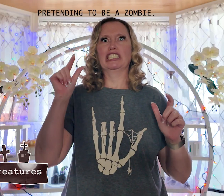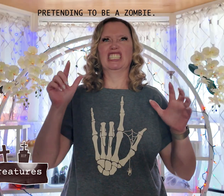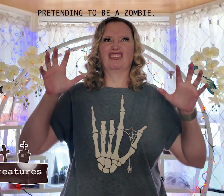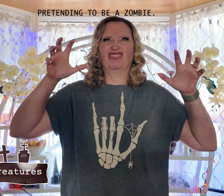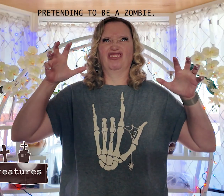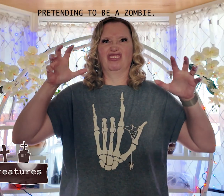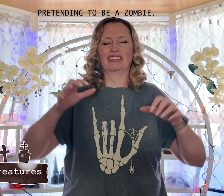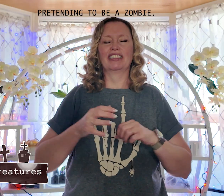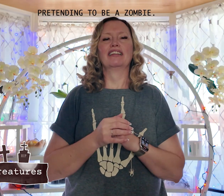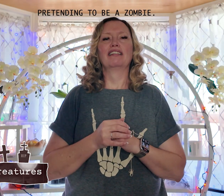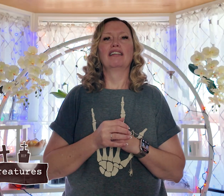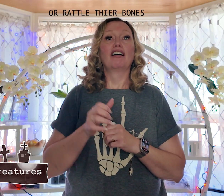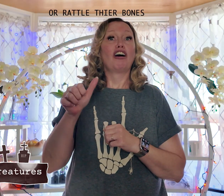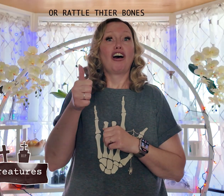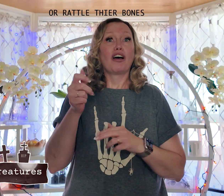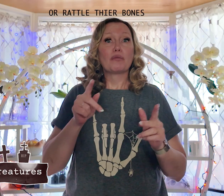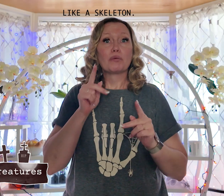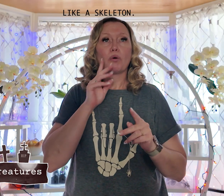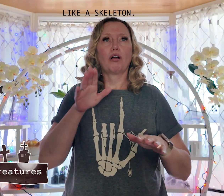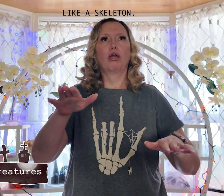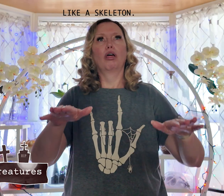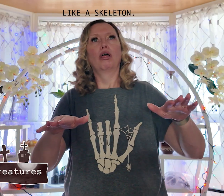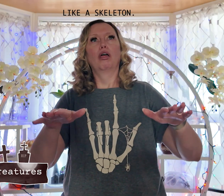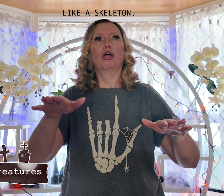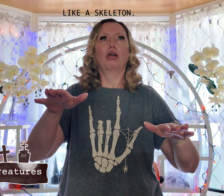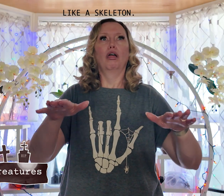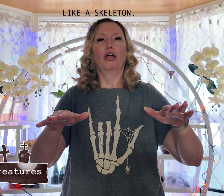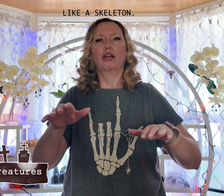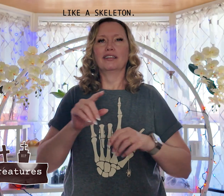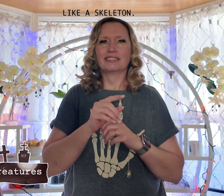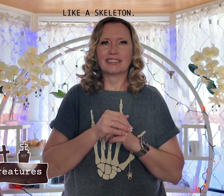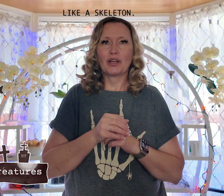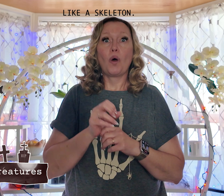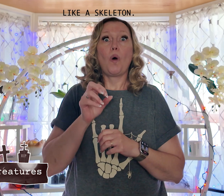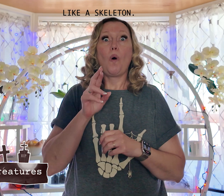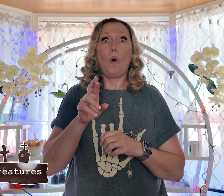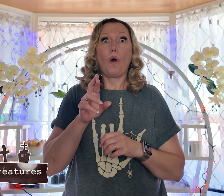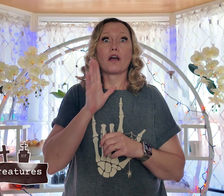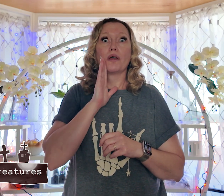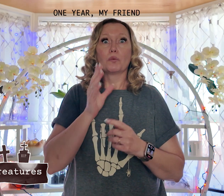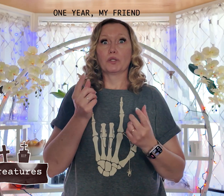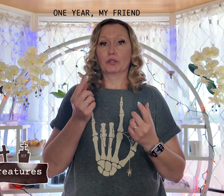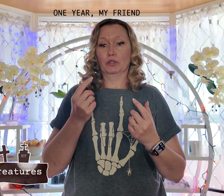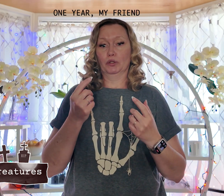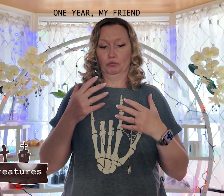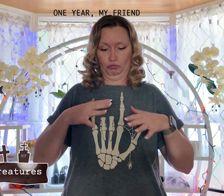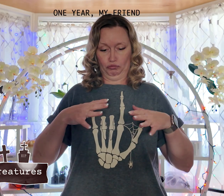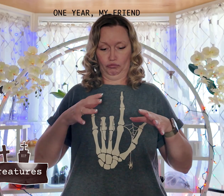a zombie, or rattle their bones like a skeleton. One year my